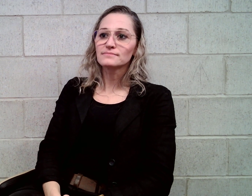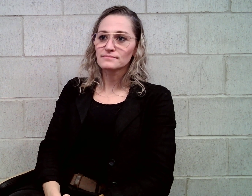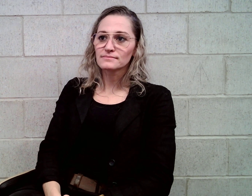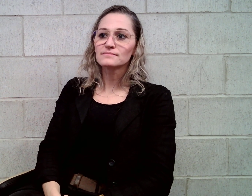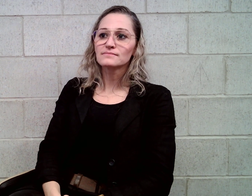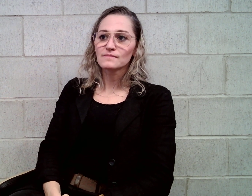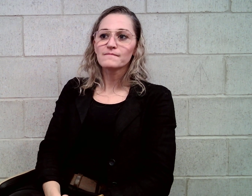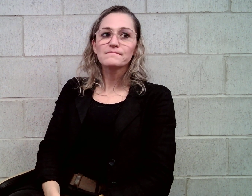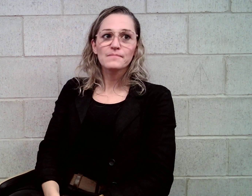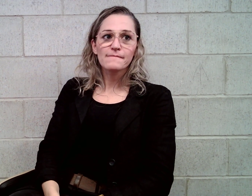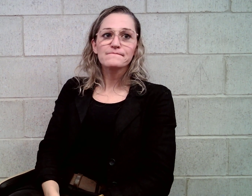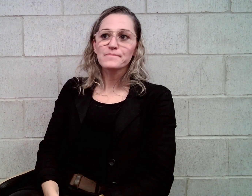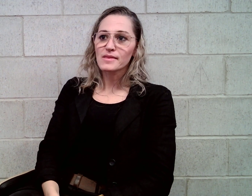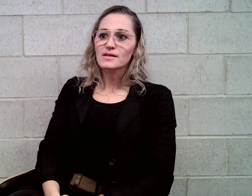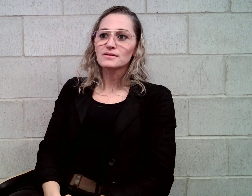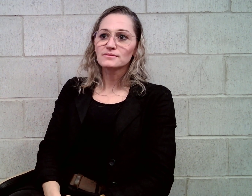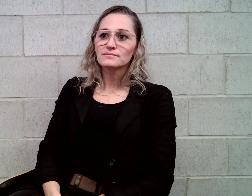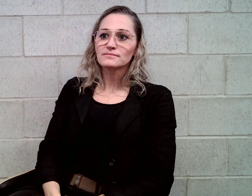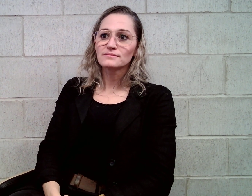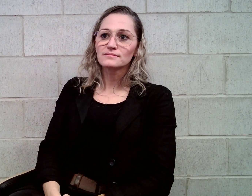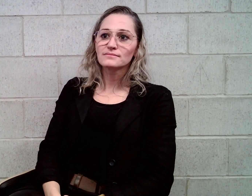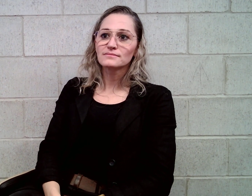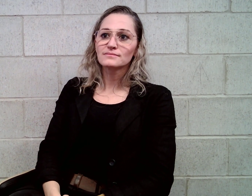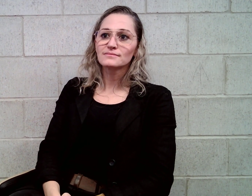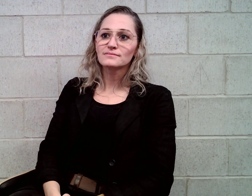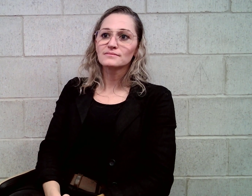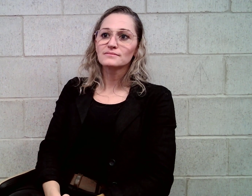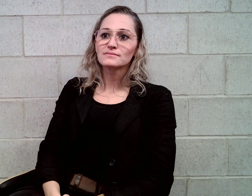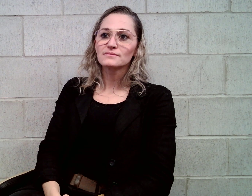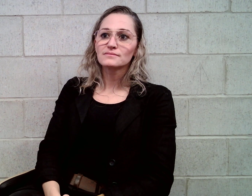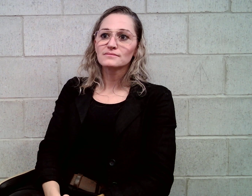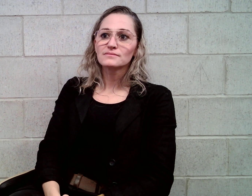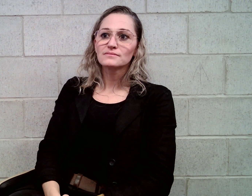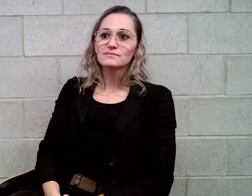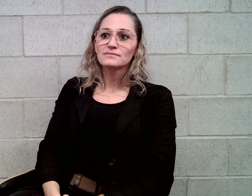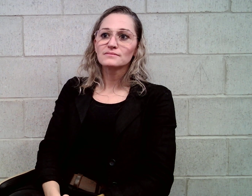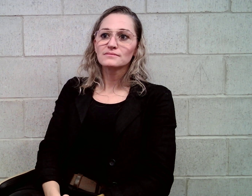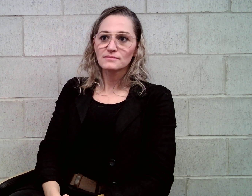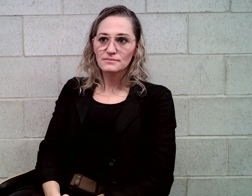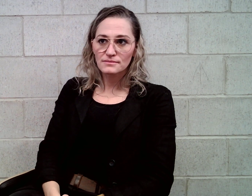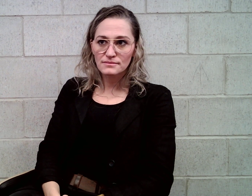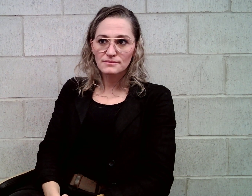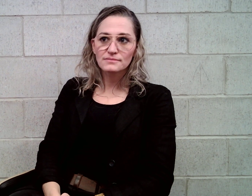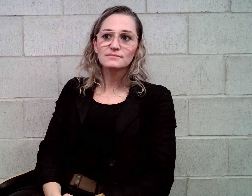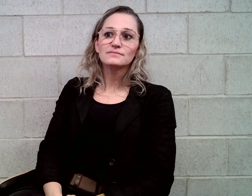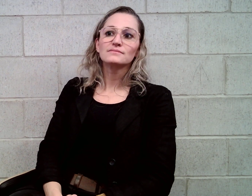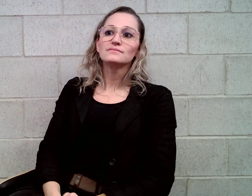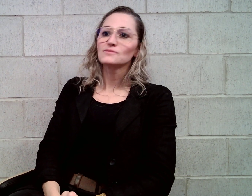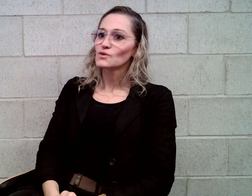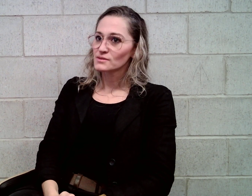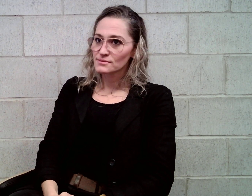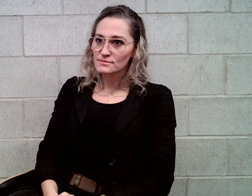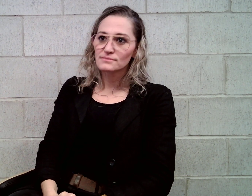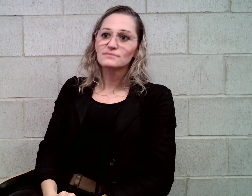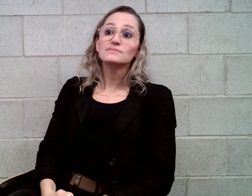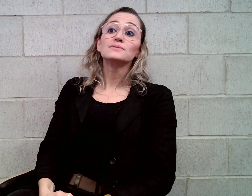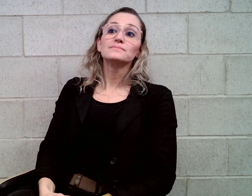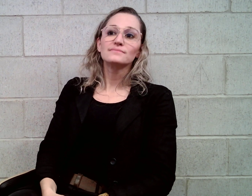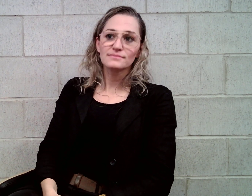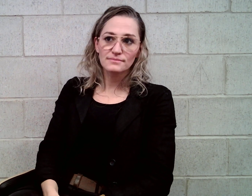how in this play Horatio is deaf, and that the entire story comes from that perspective, and the way that then you embrace